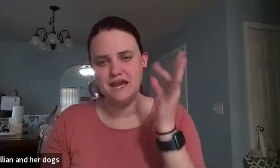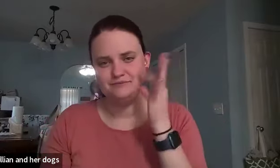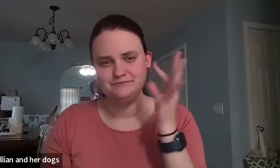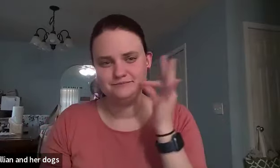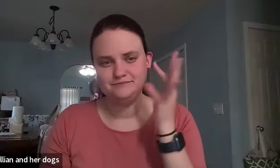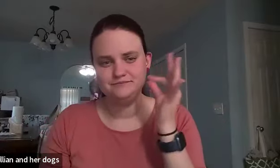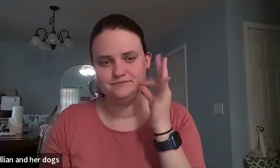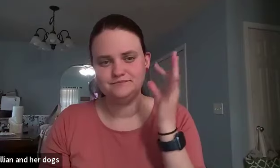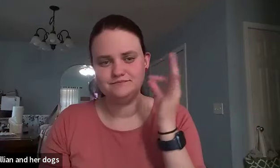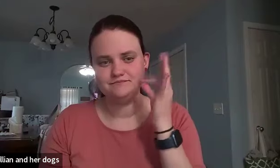Cat.